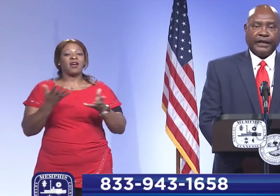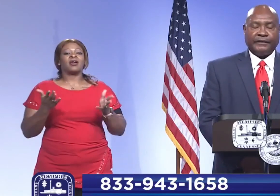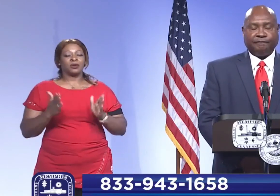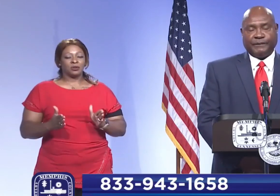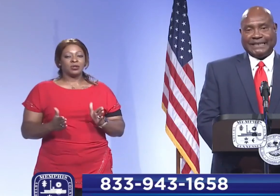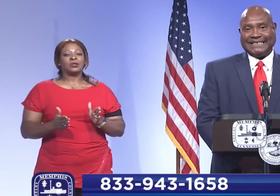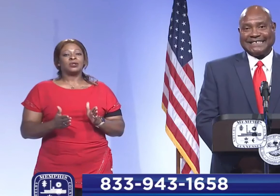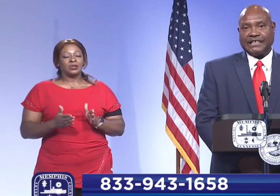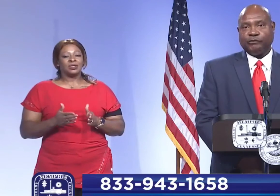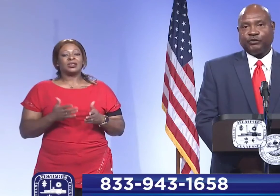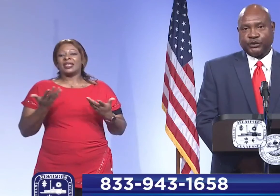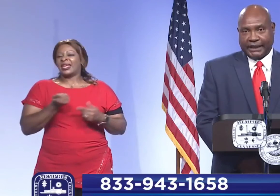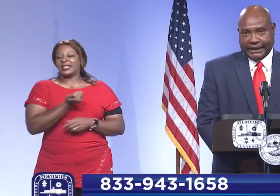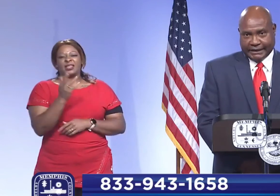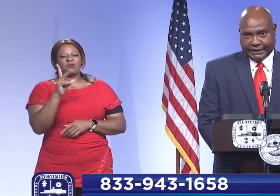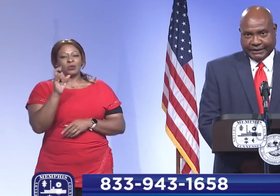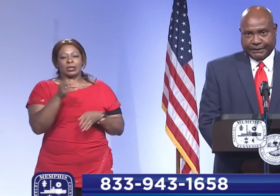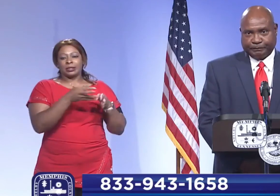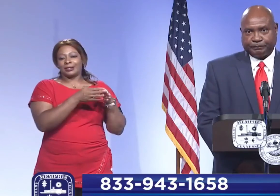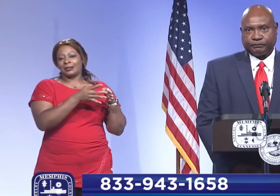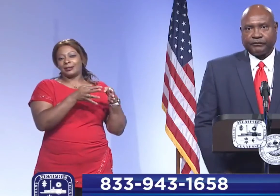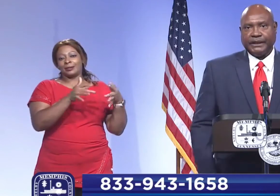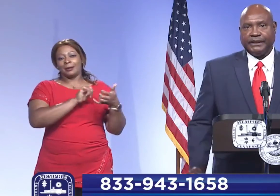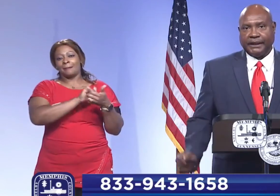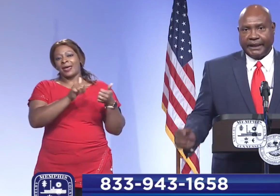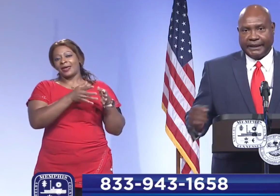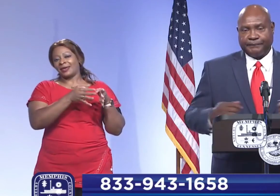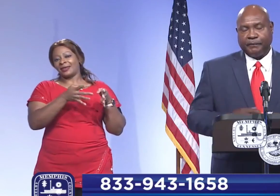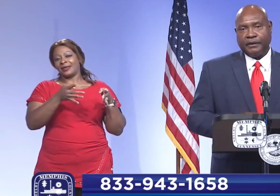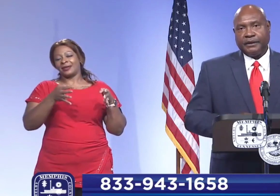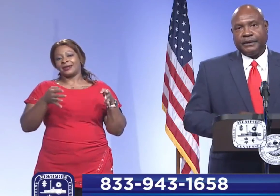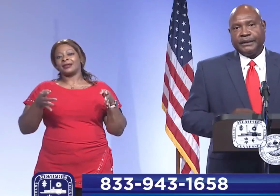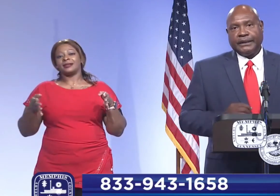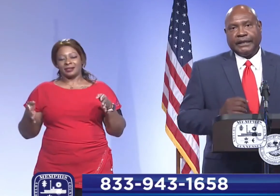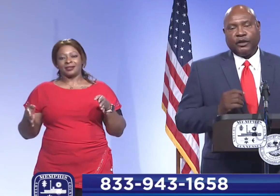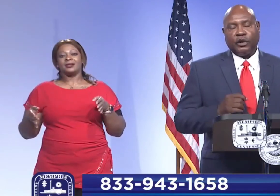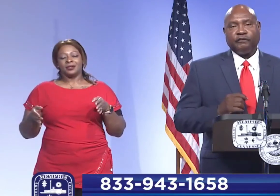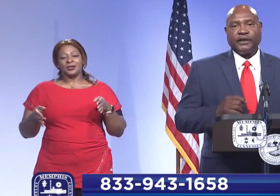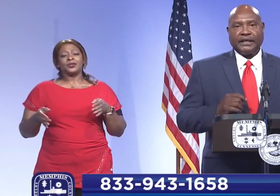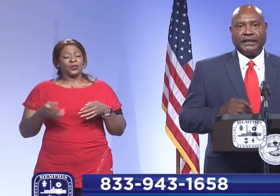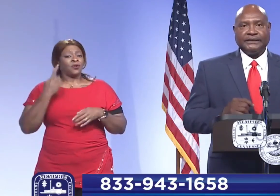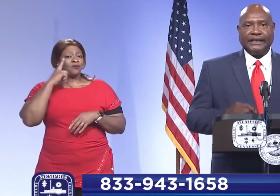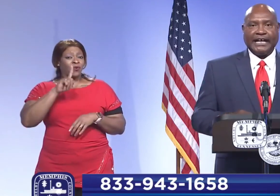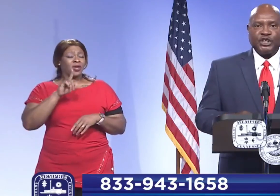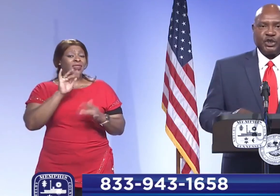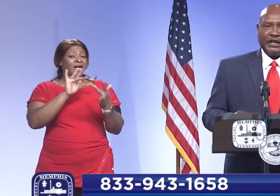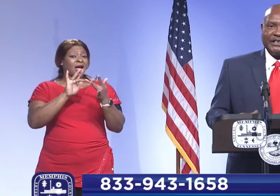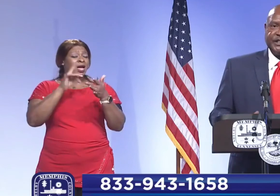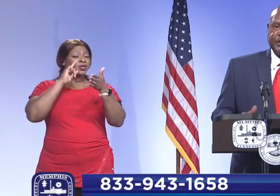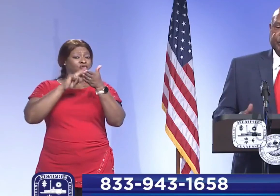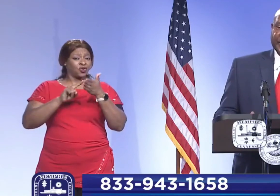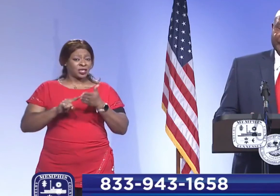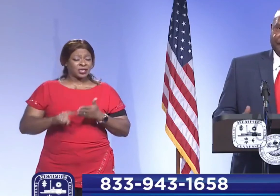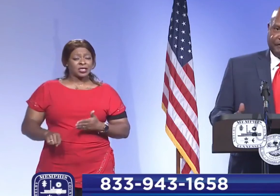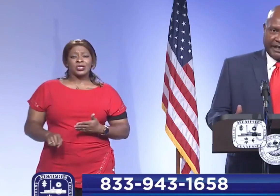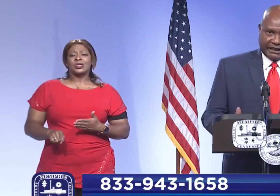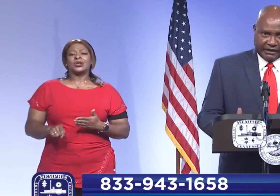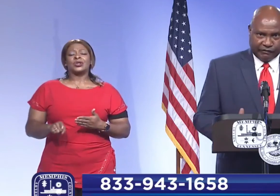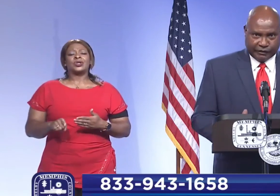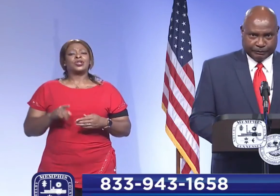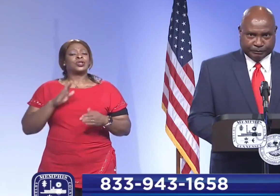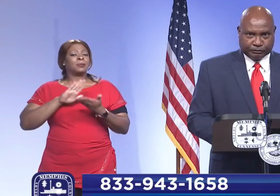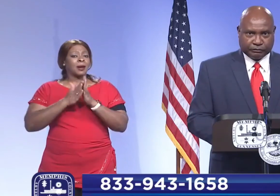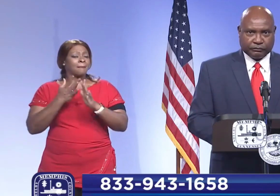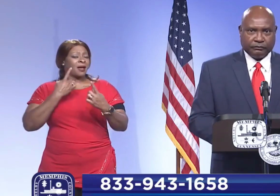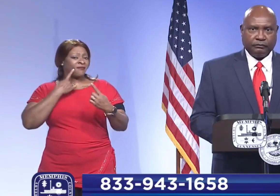there have been several days in delay. In order for contact tracing to be effective,